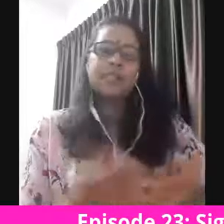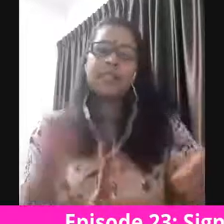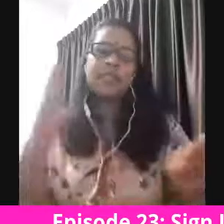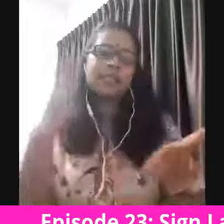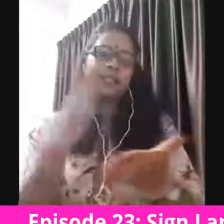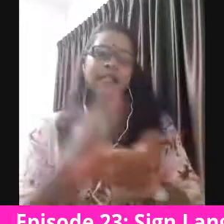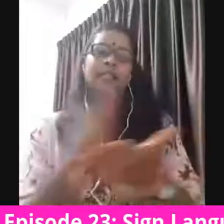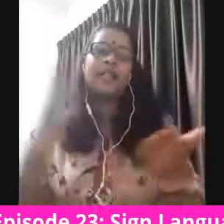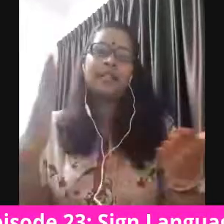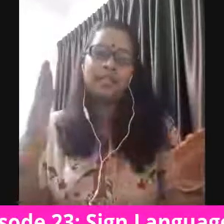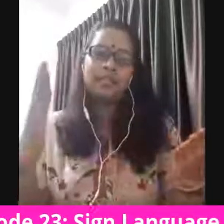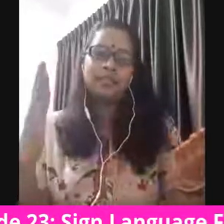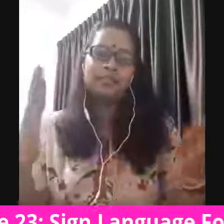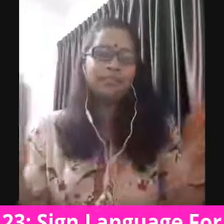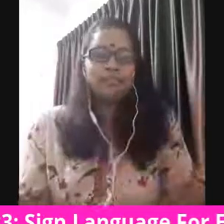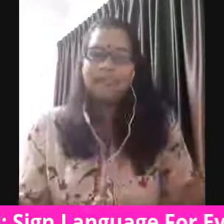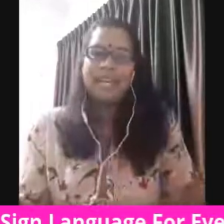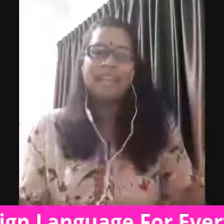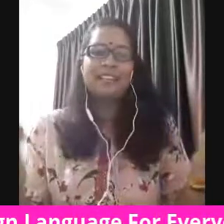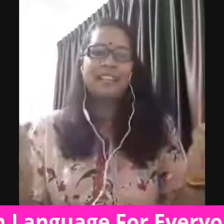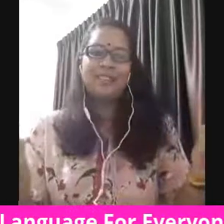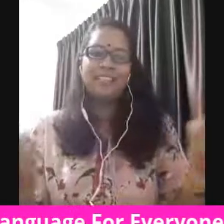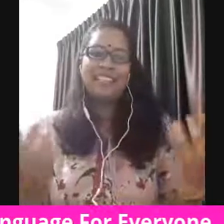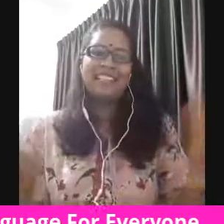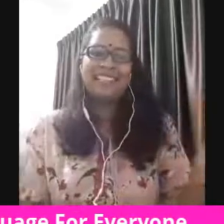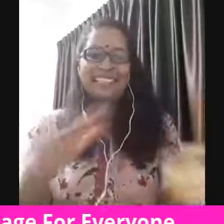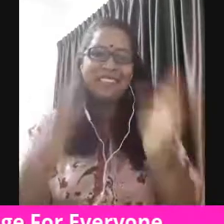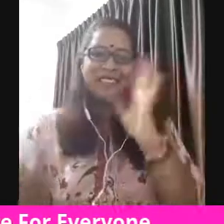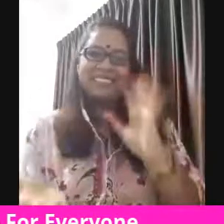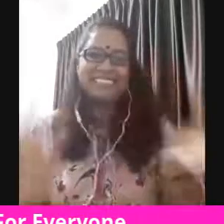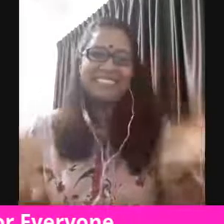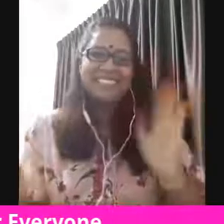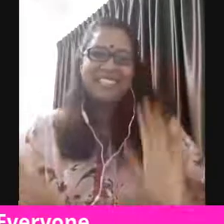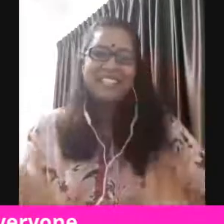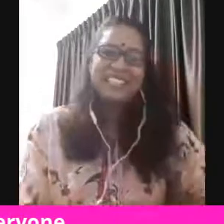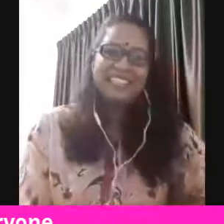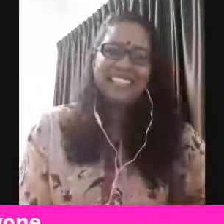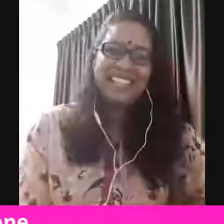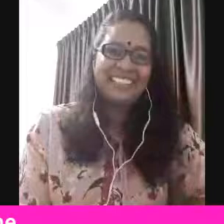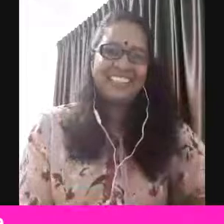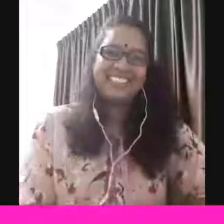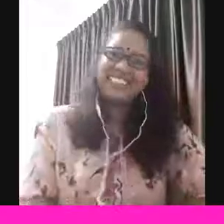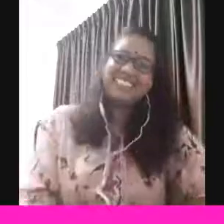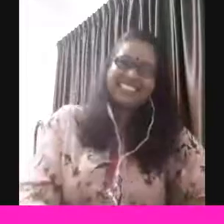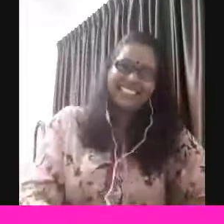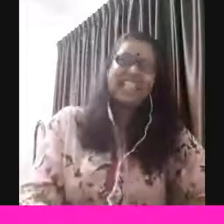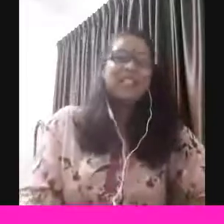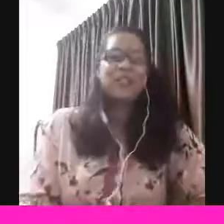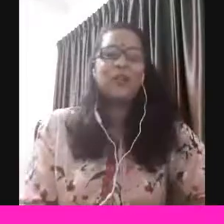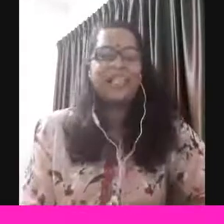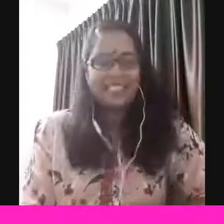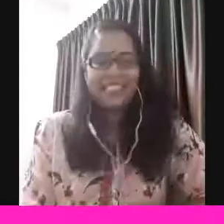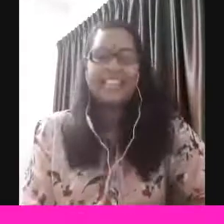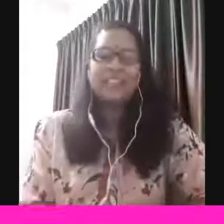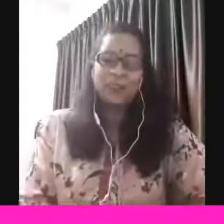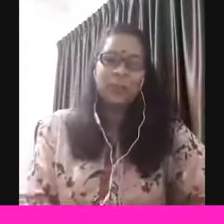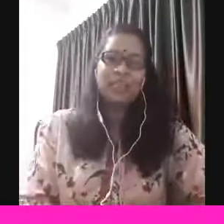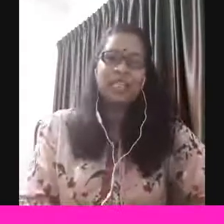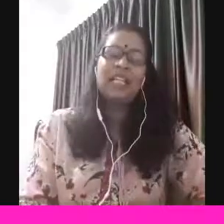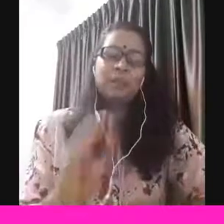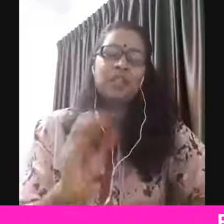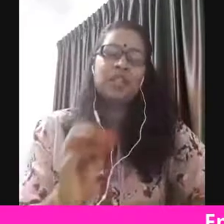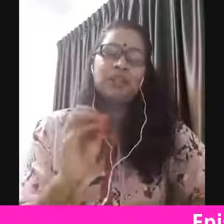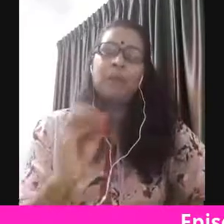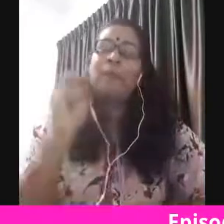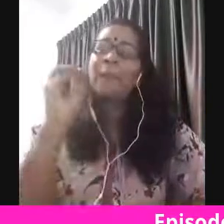MCO, that's just cut like that, and everything turned 360 degrees. So I Ups start and the downs. YouTube